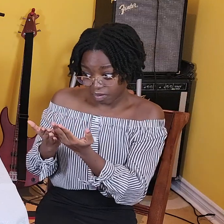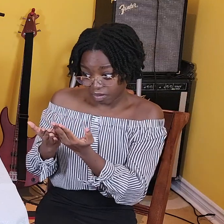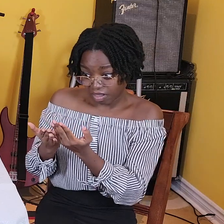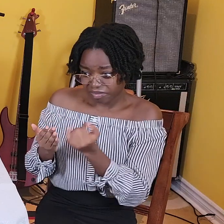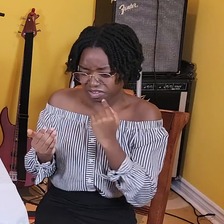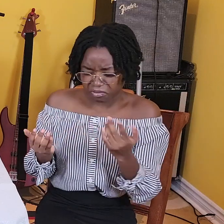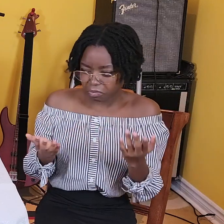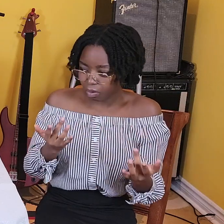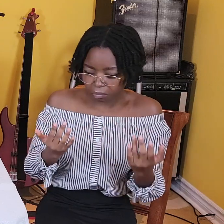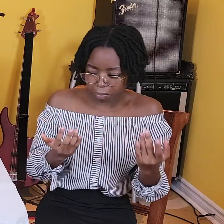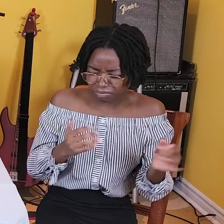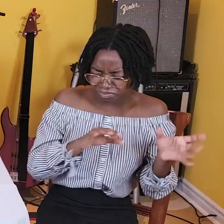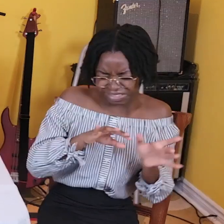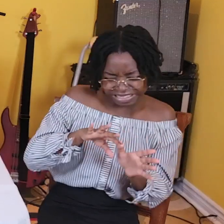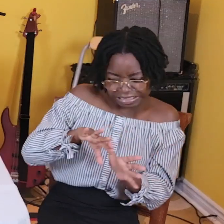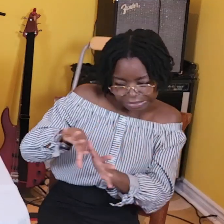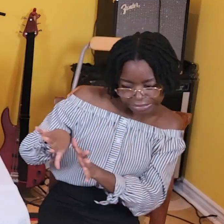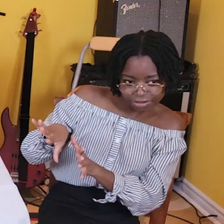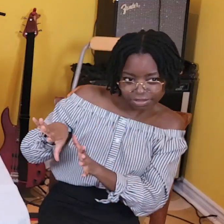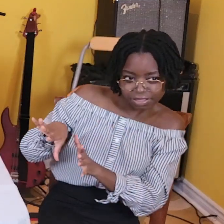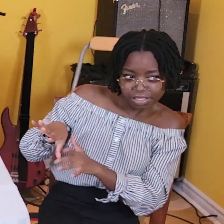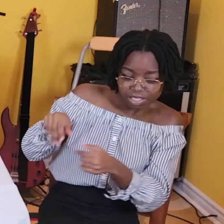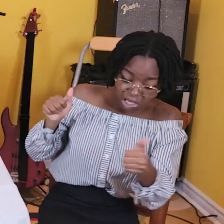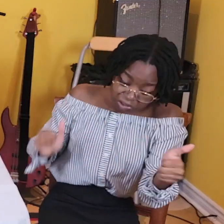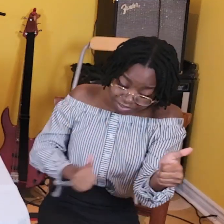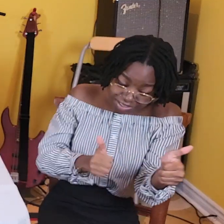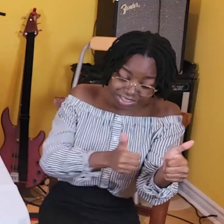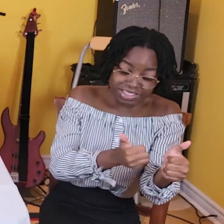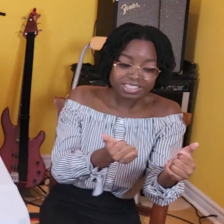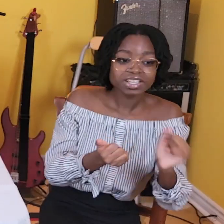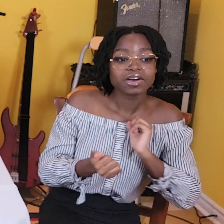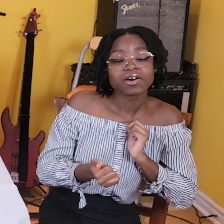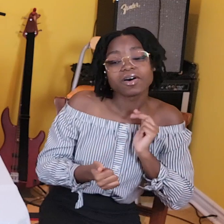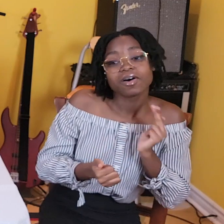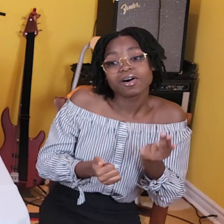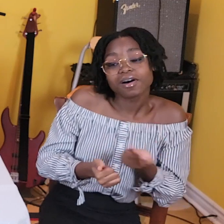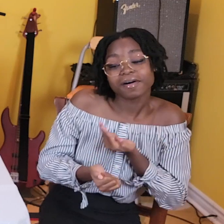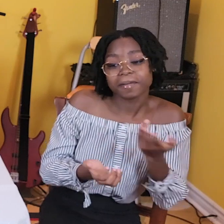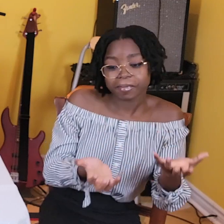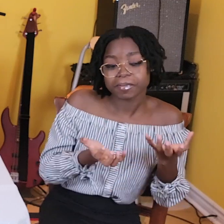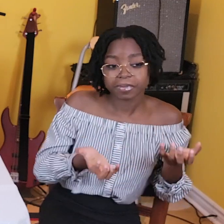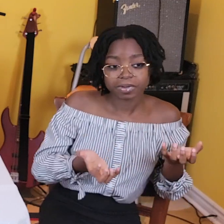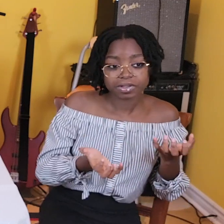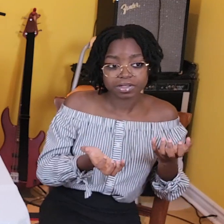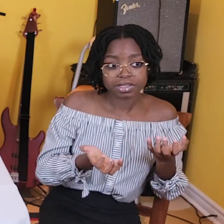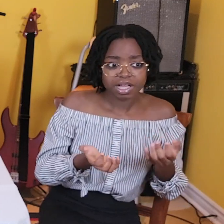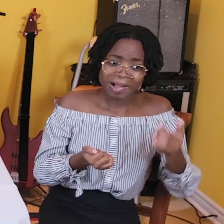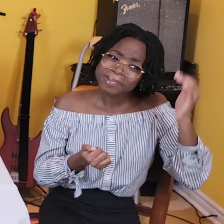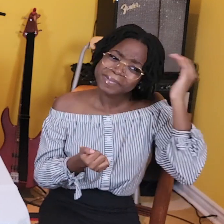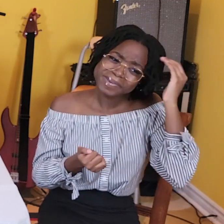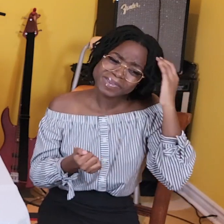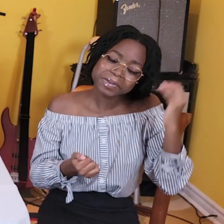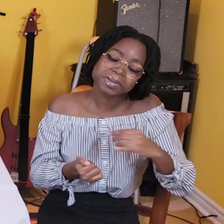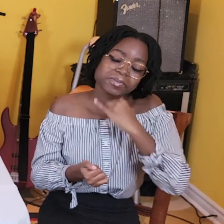Bible aside a little bit, and then we pursue our selfish goals, even though we know it is wrong.